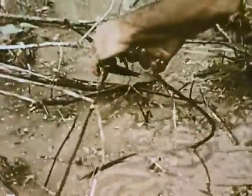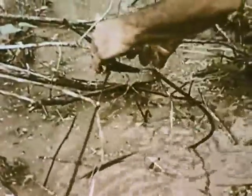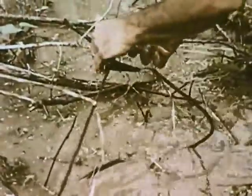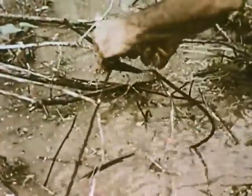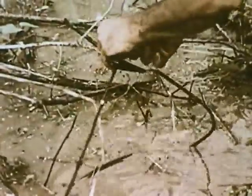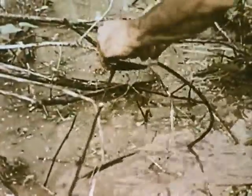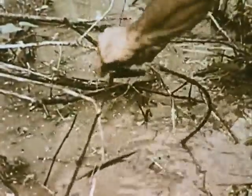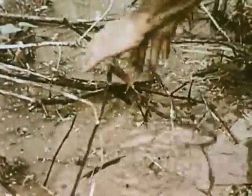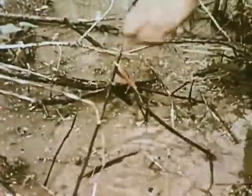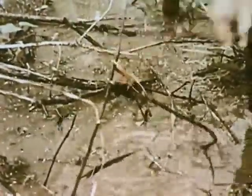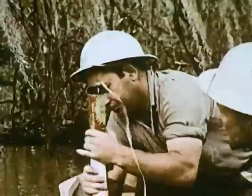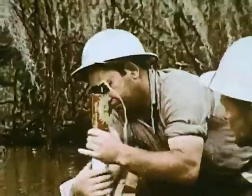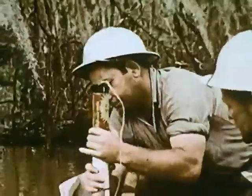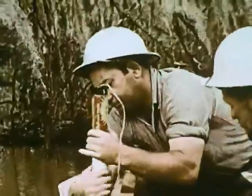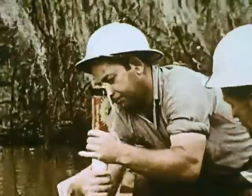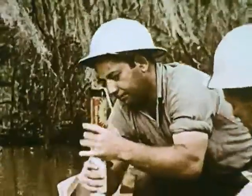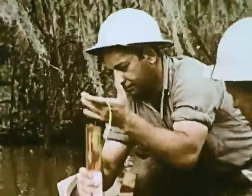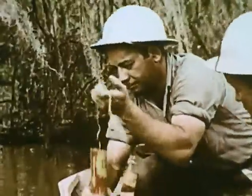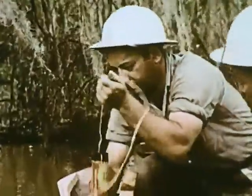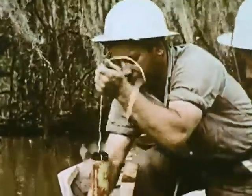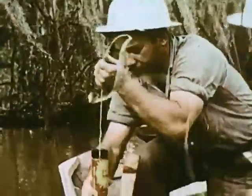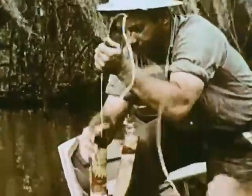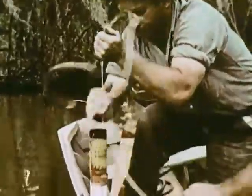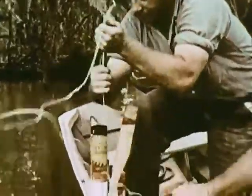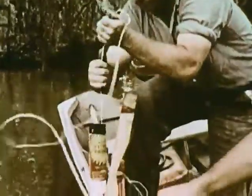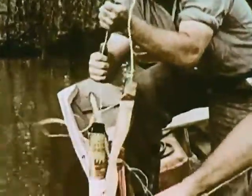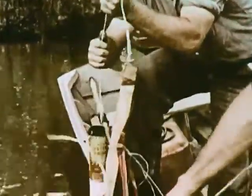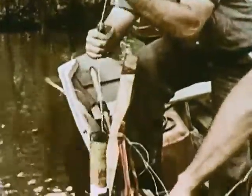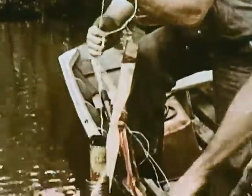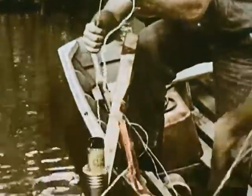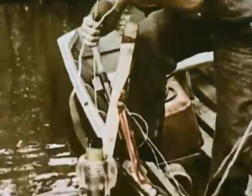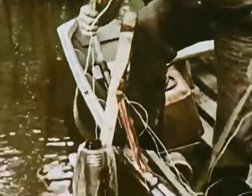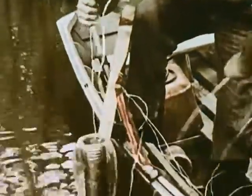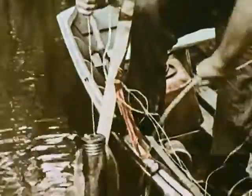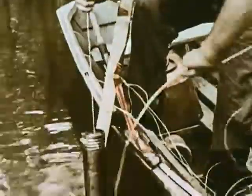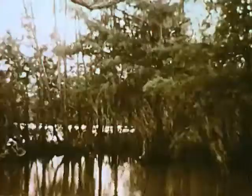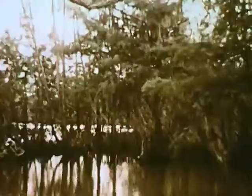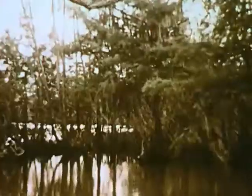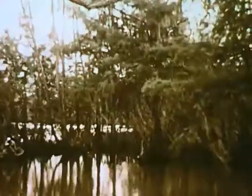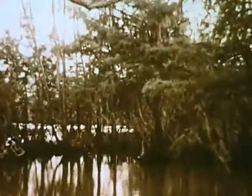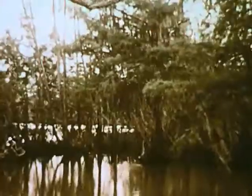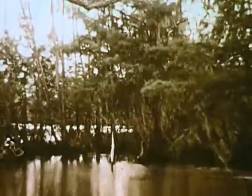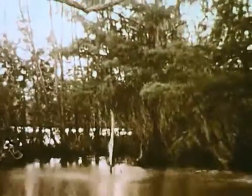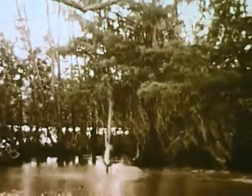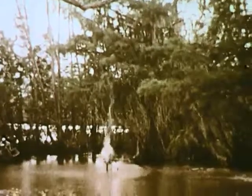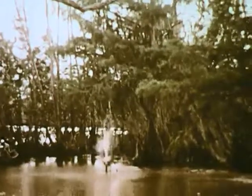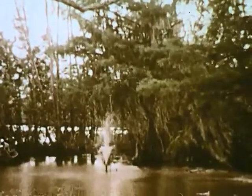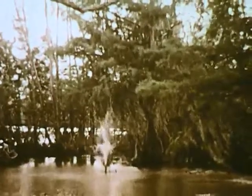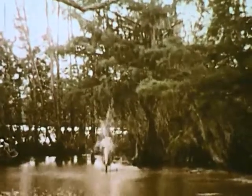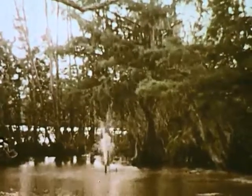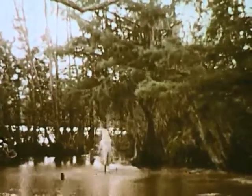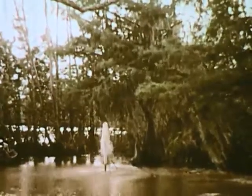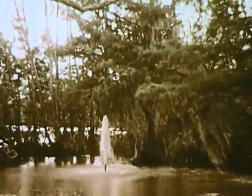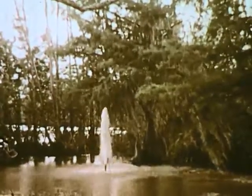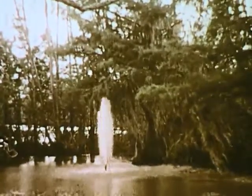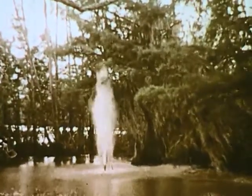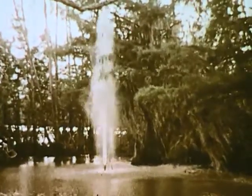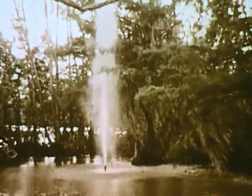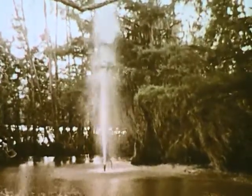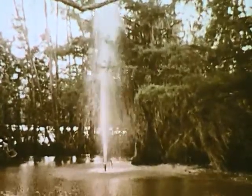through conservation, the natural resources of scenic beauty and abundant power can be used to enrich our lives and those of